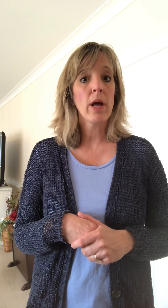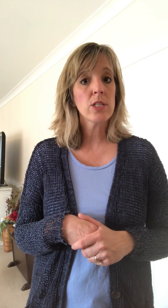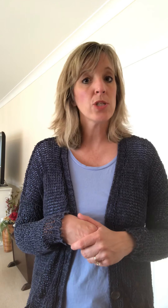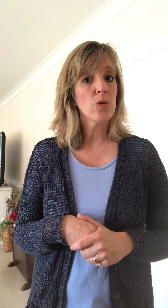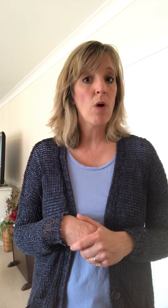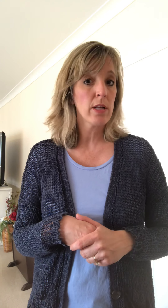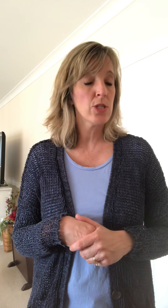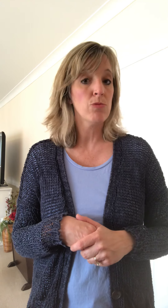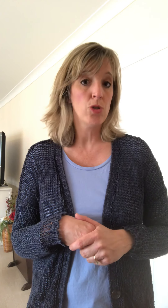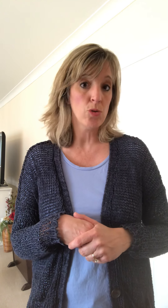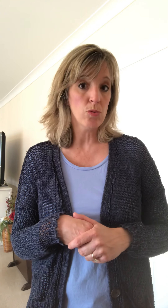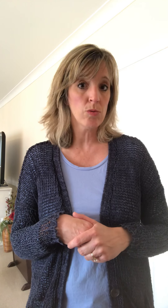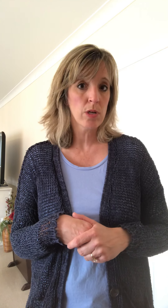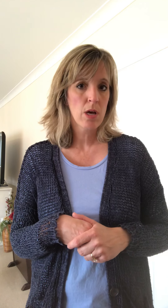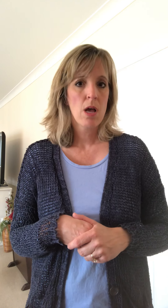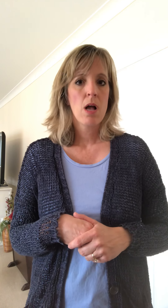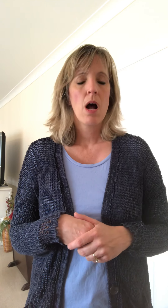what do you want to do?